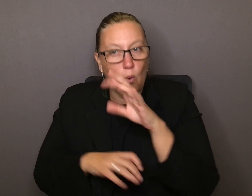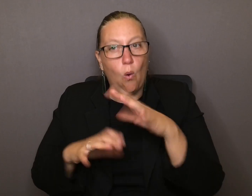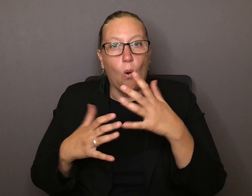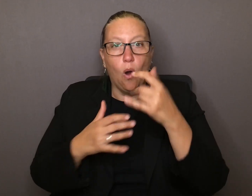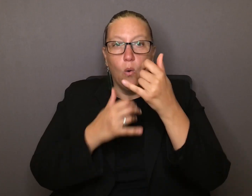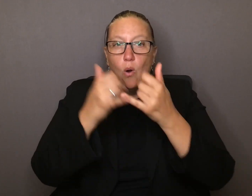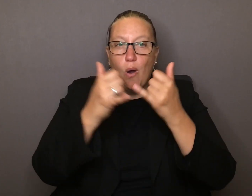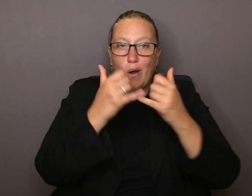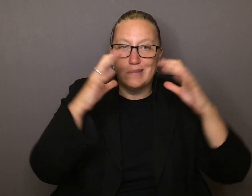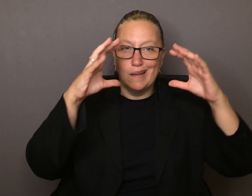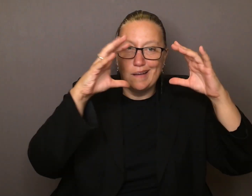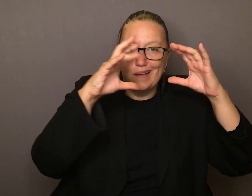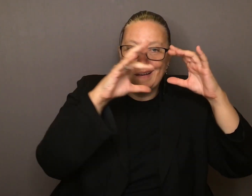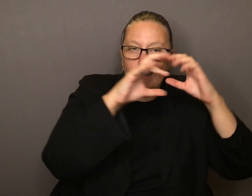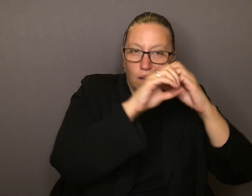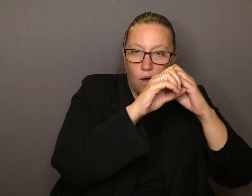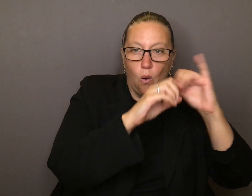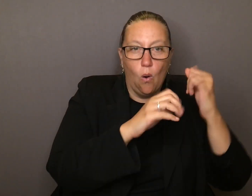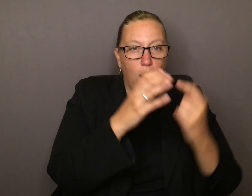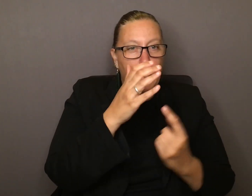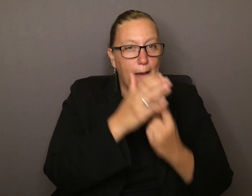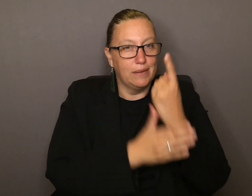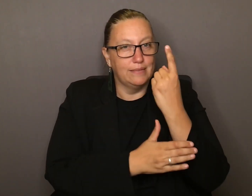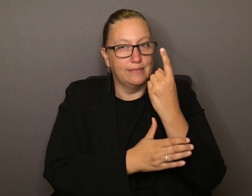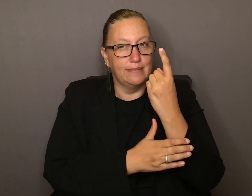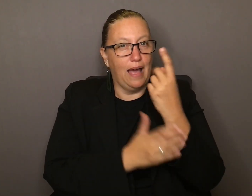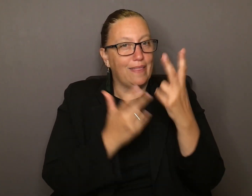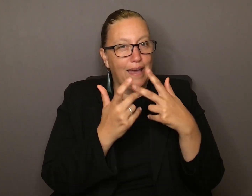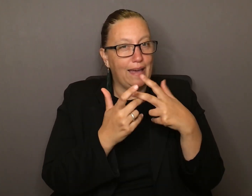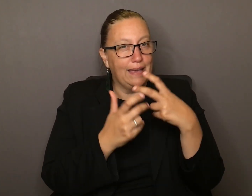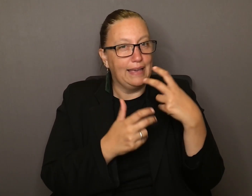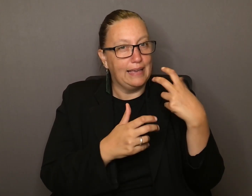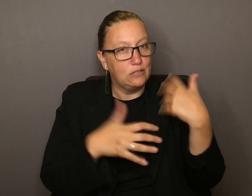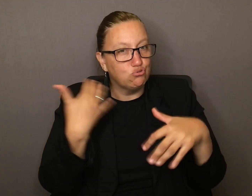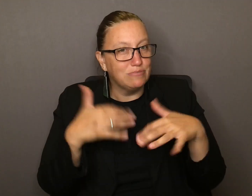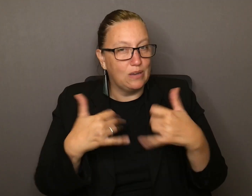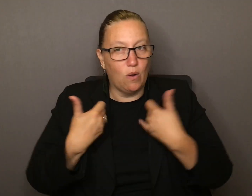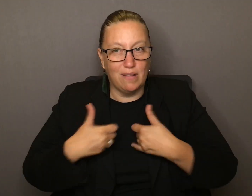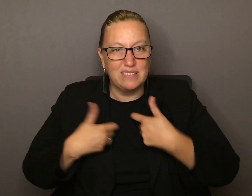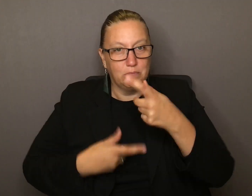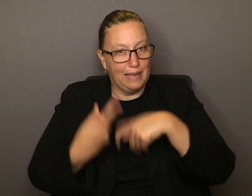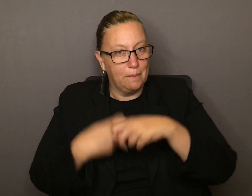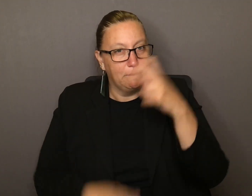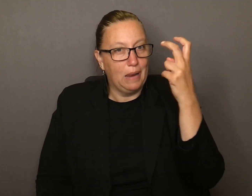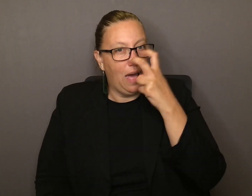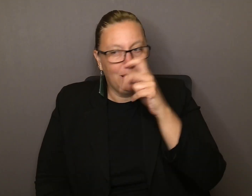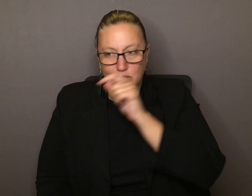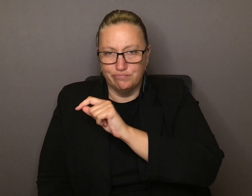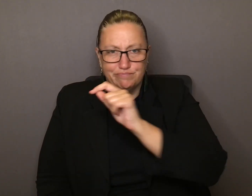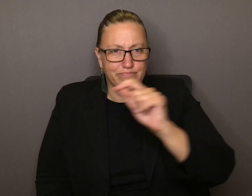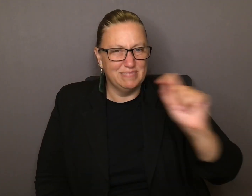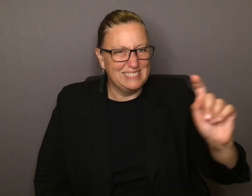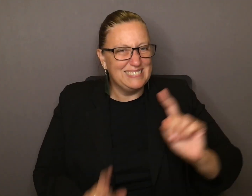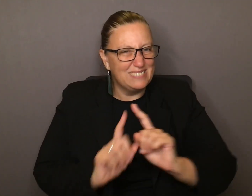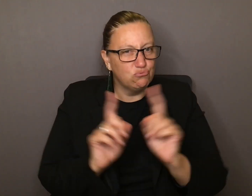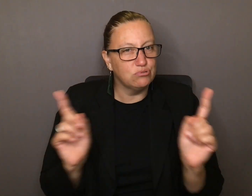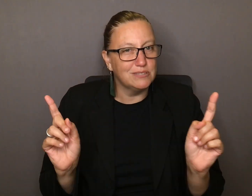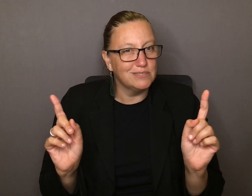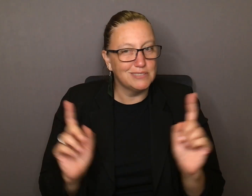indeed acquiring blindness through a condition, injury or an illness. We all use quite different accessibility tools and